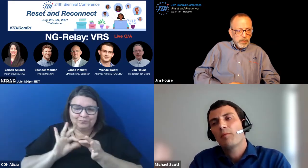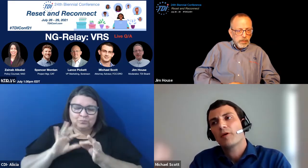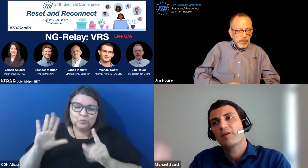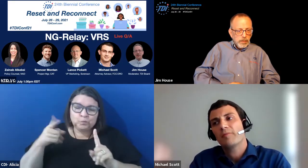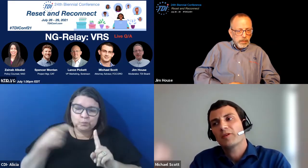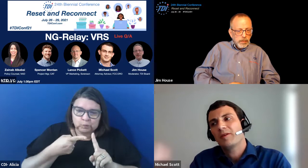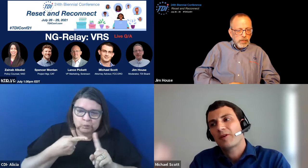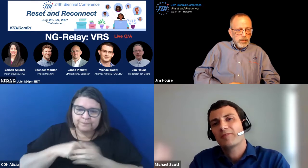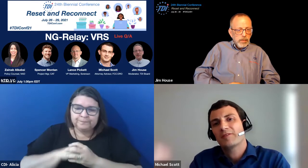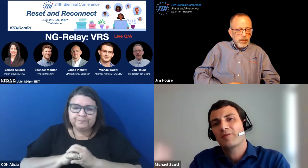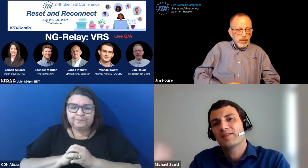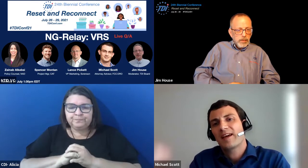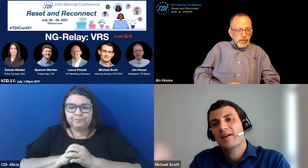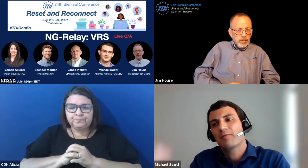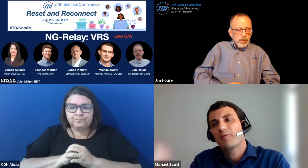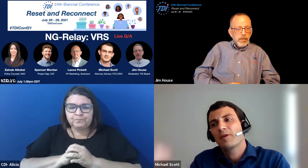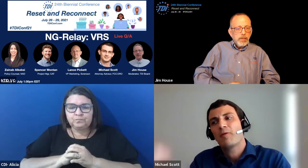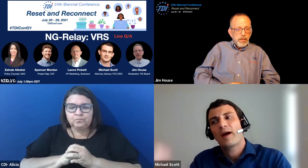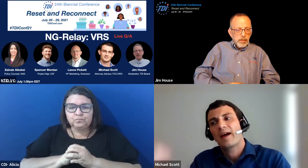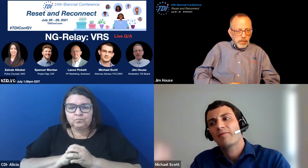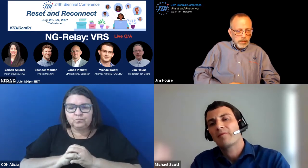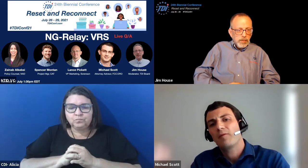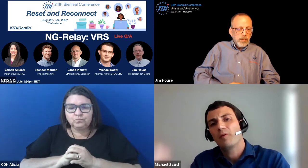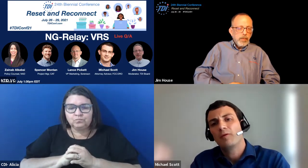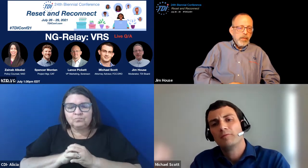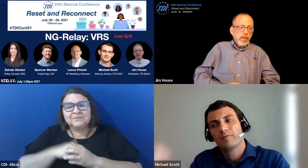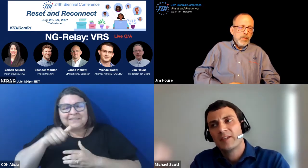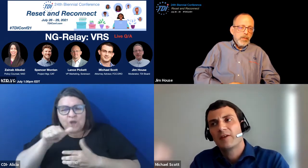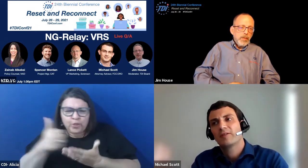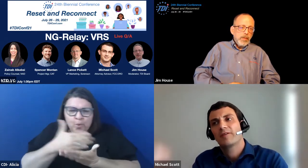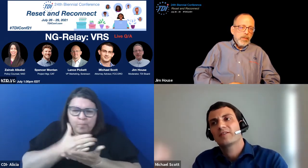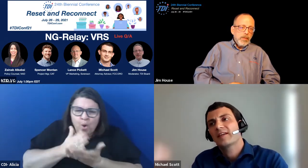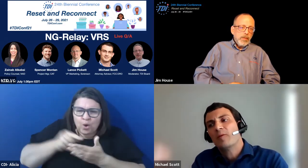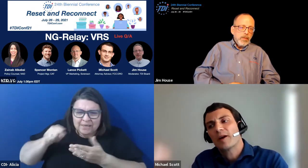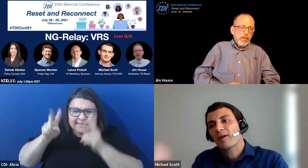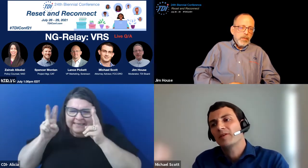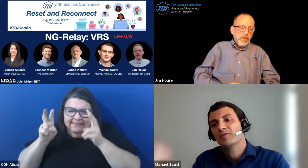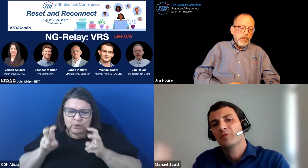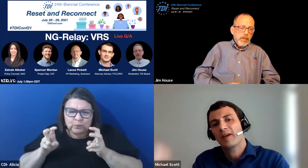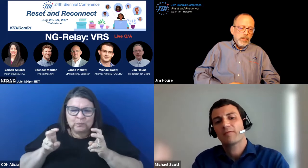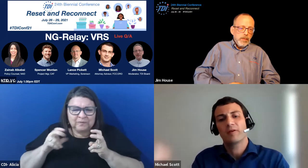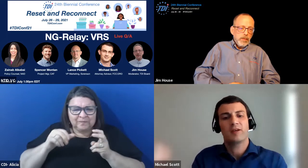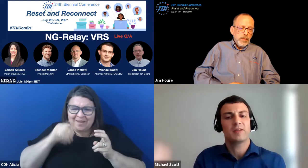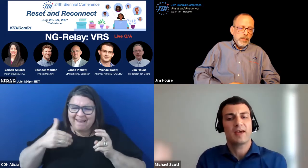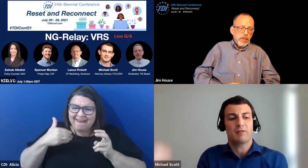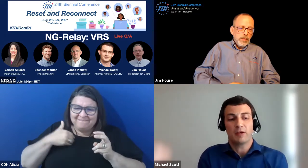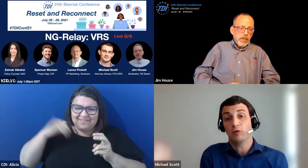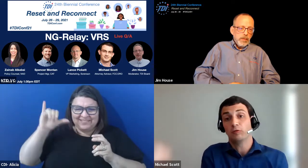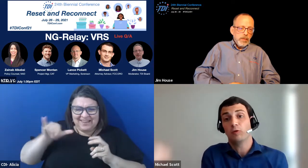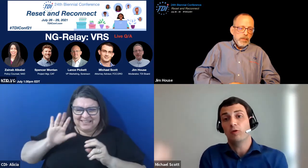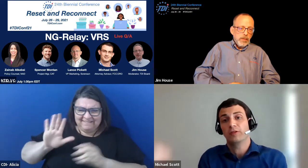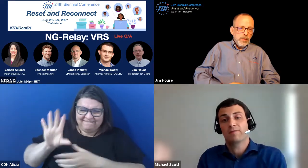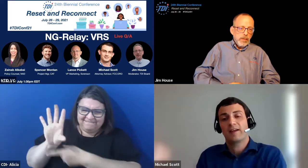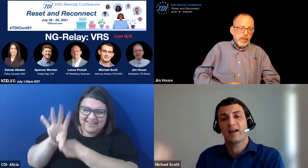mean, part of the broader issue is that we don't have that full video integration anywhere. I mean, you still can't really communicate like